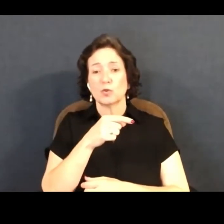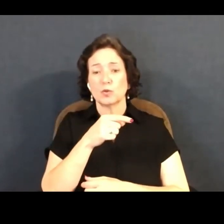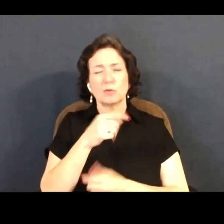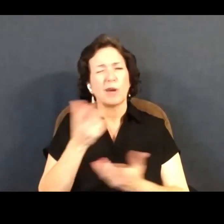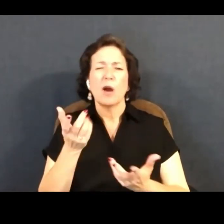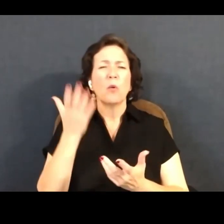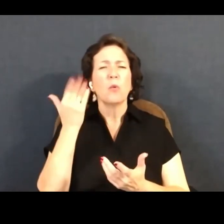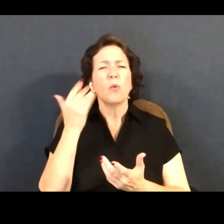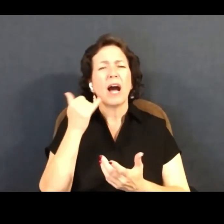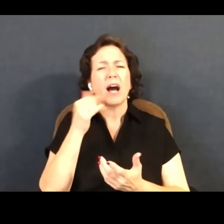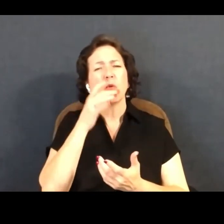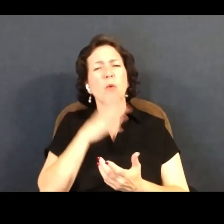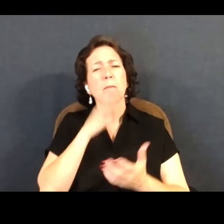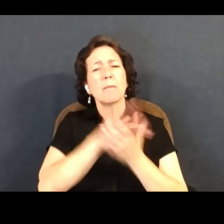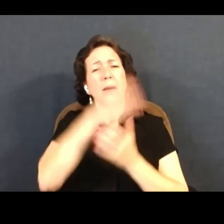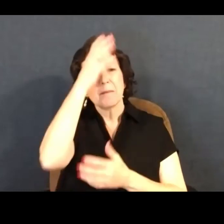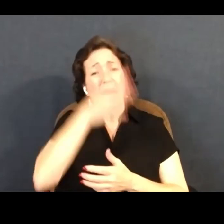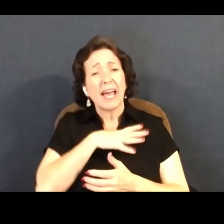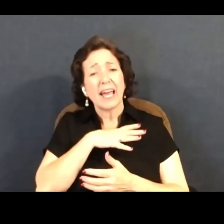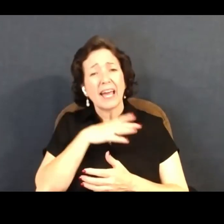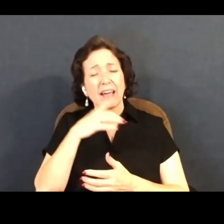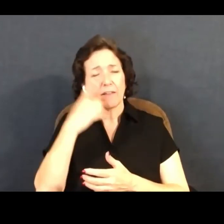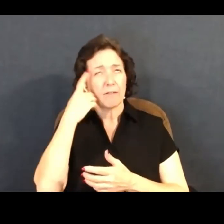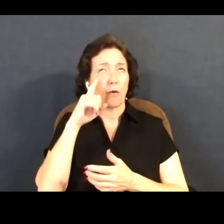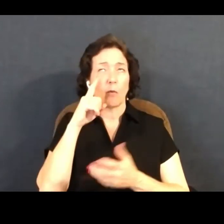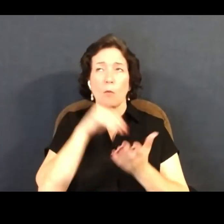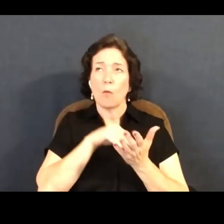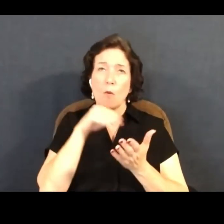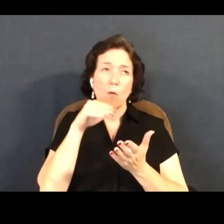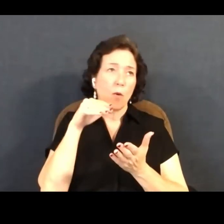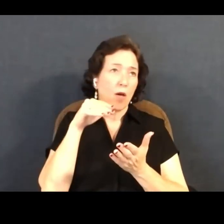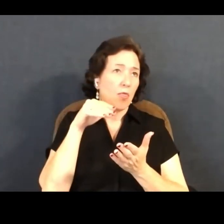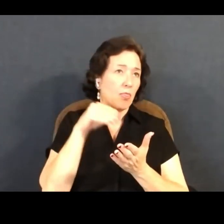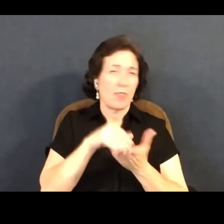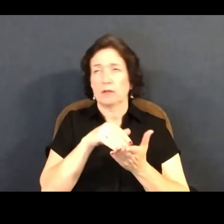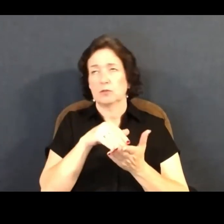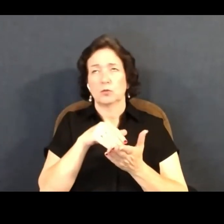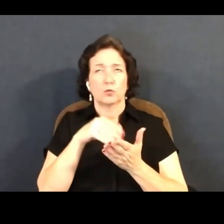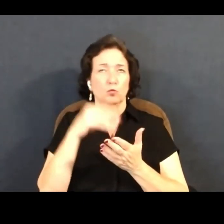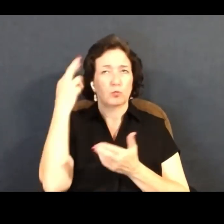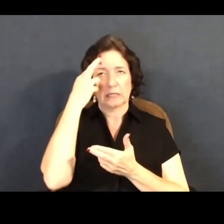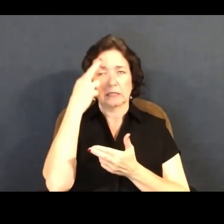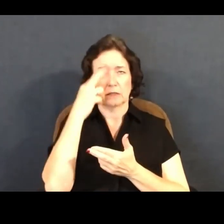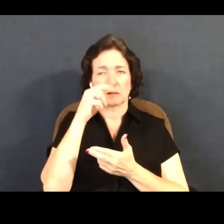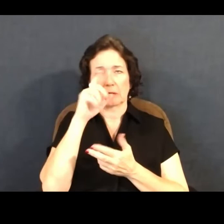a man? They marry a man for 1,000 unfathomable reasons.